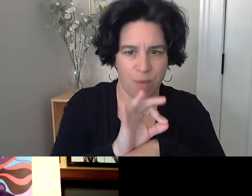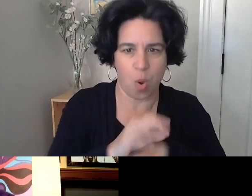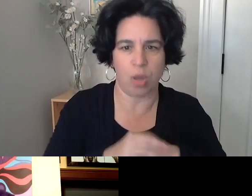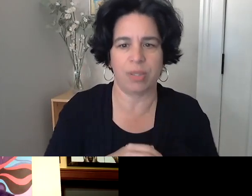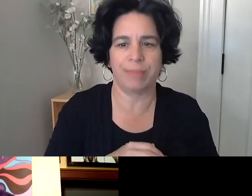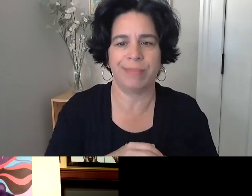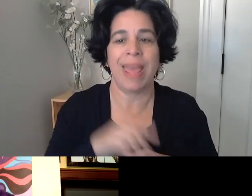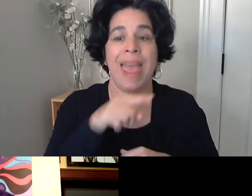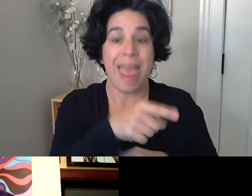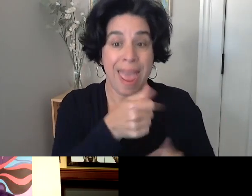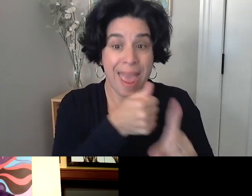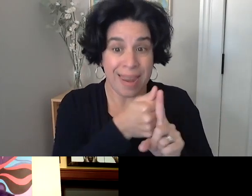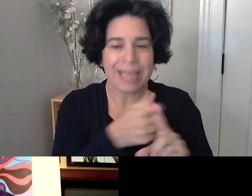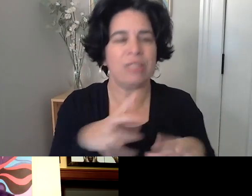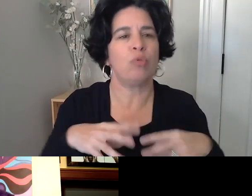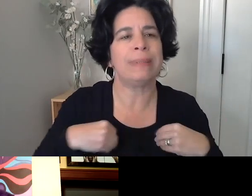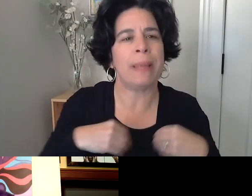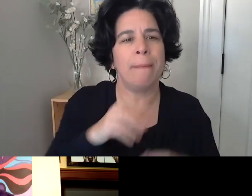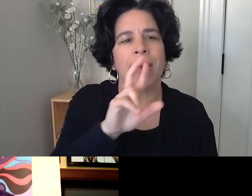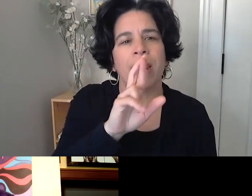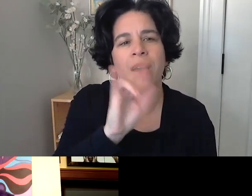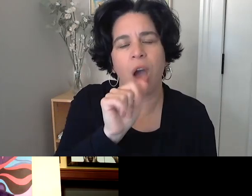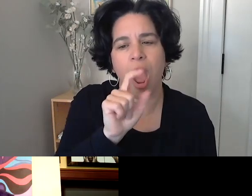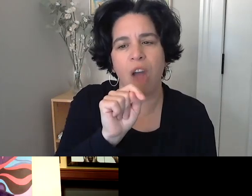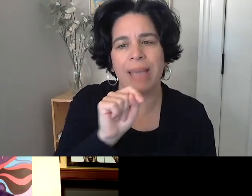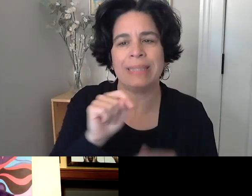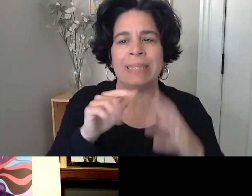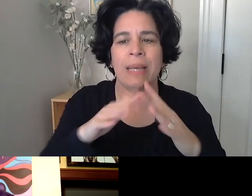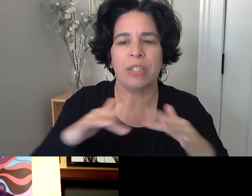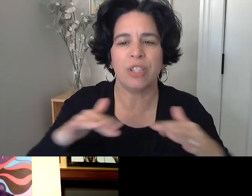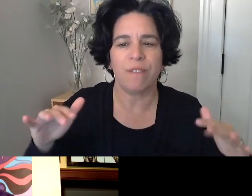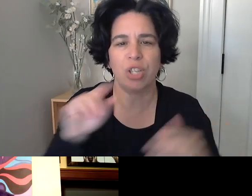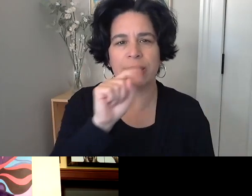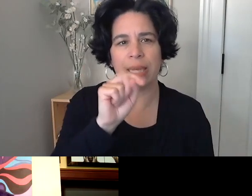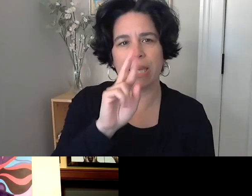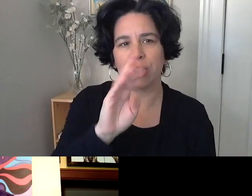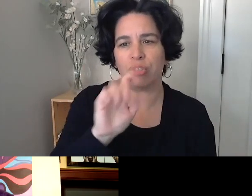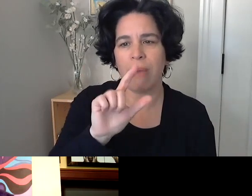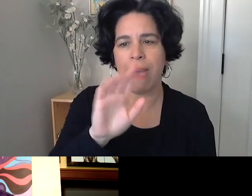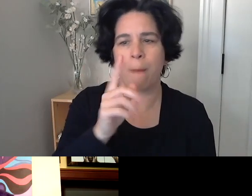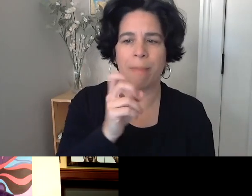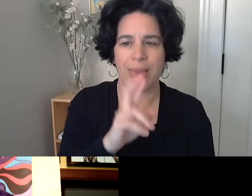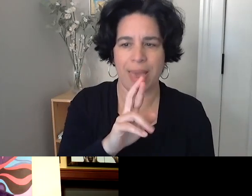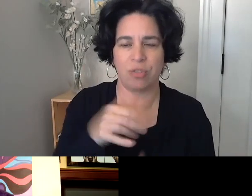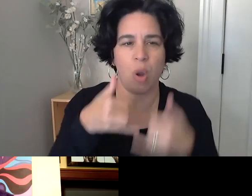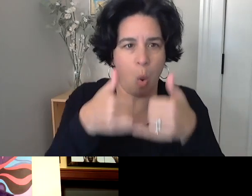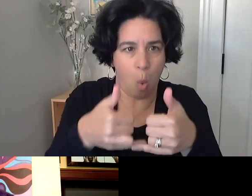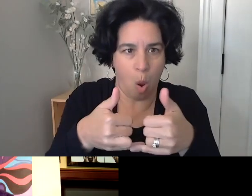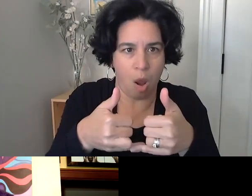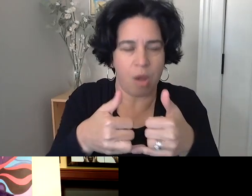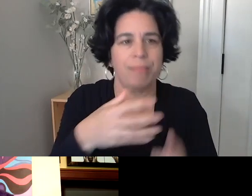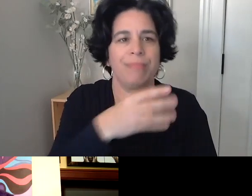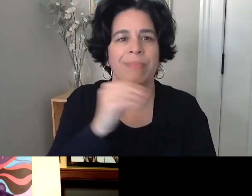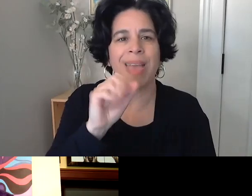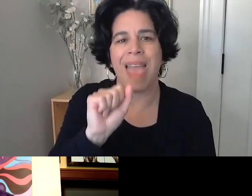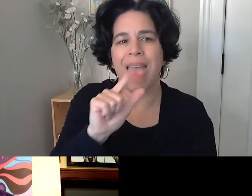Performing Arts Task Force. Thomas is the recipient of the RIT Diversity Trailblazer Award